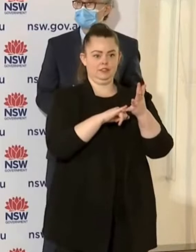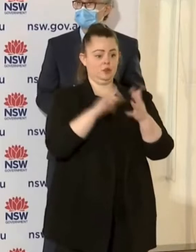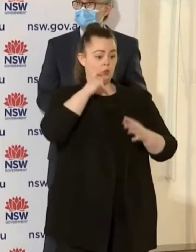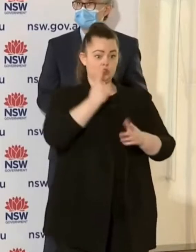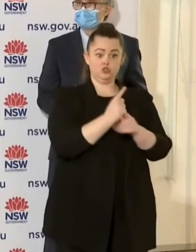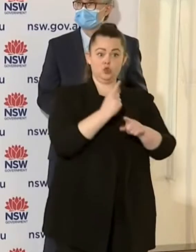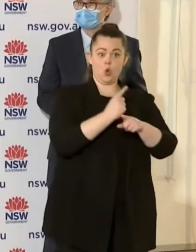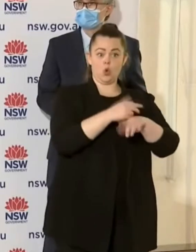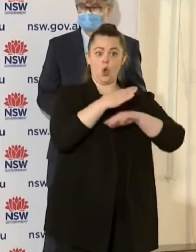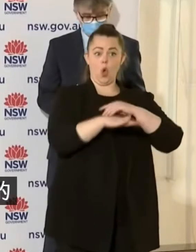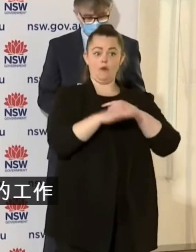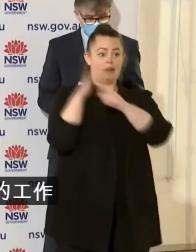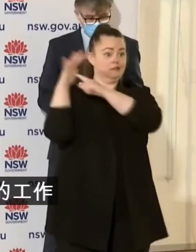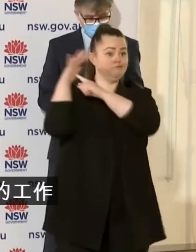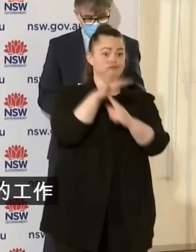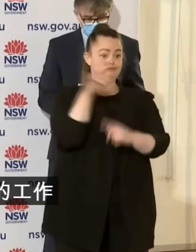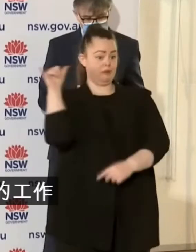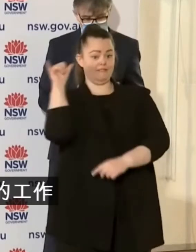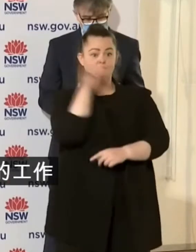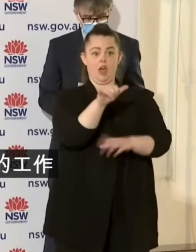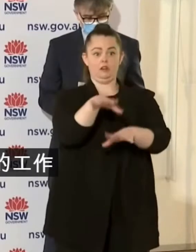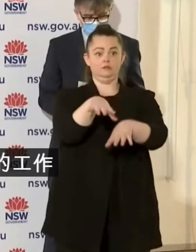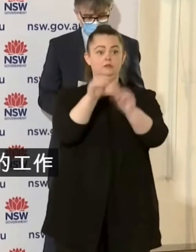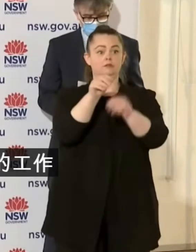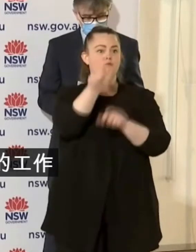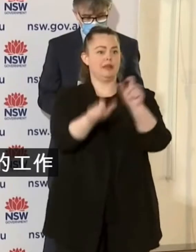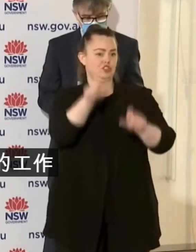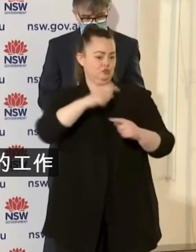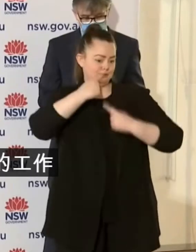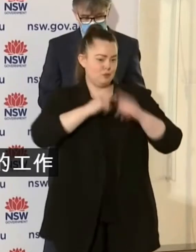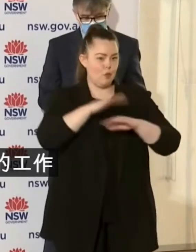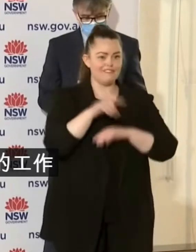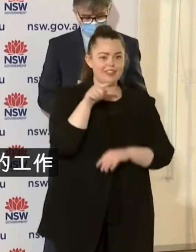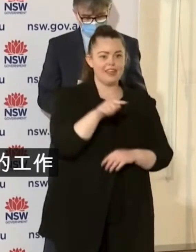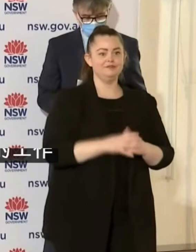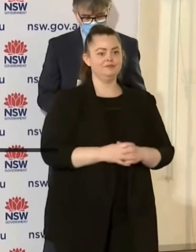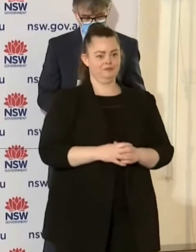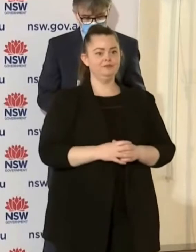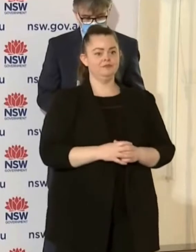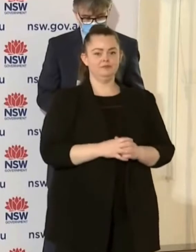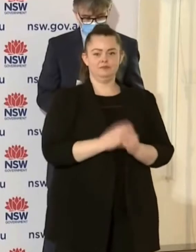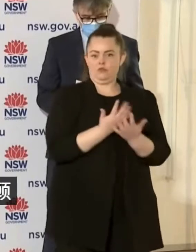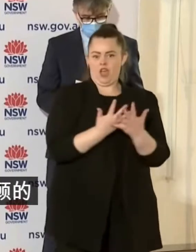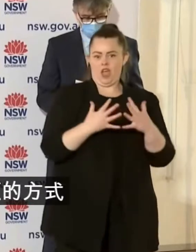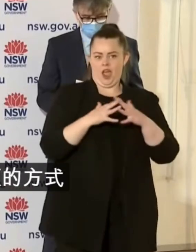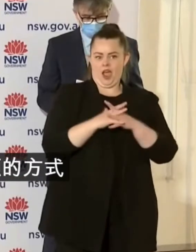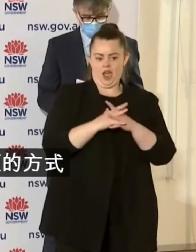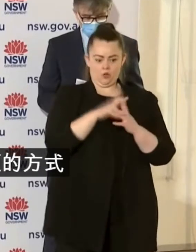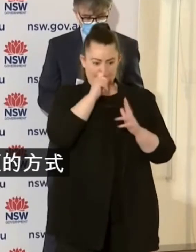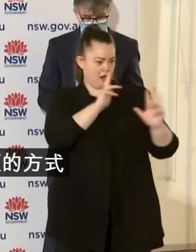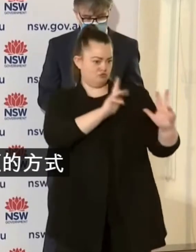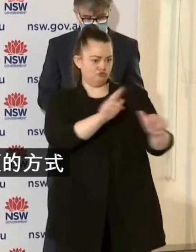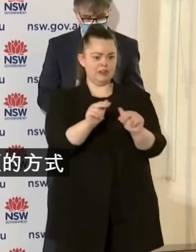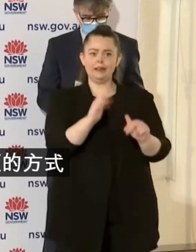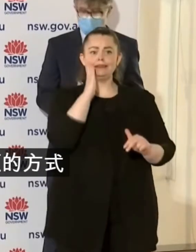retrieval part of our health service does, and will give us some insights into the way people can be looked after no matter where